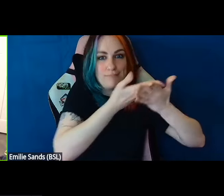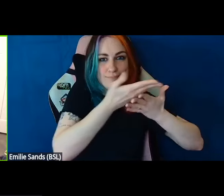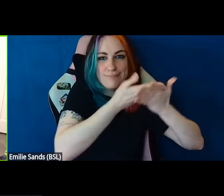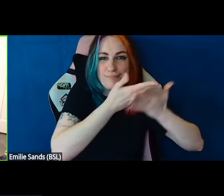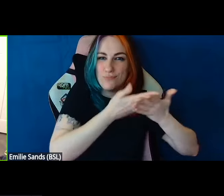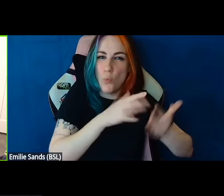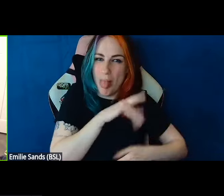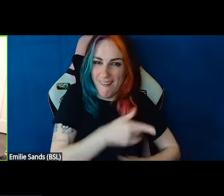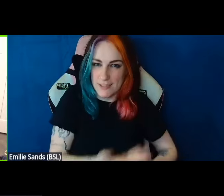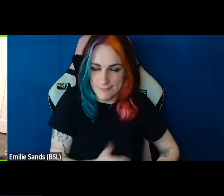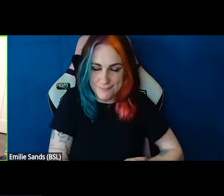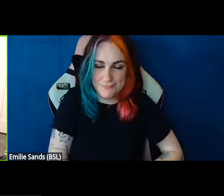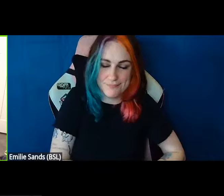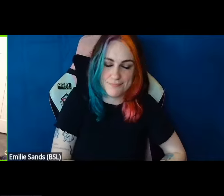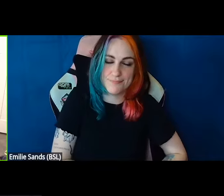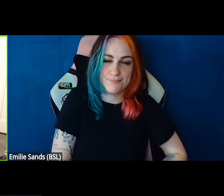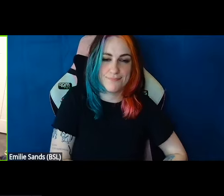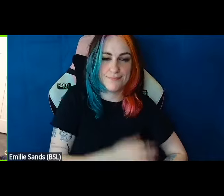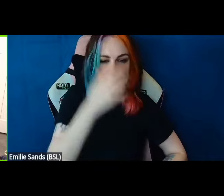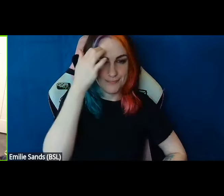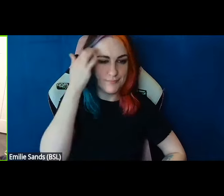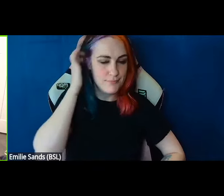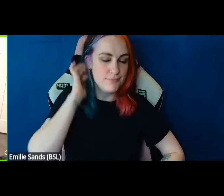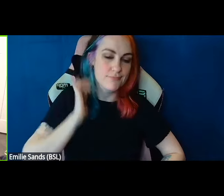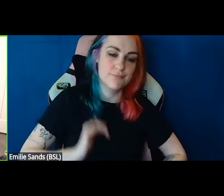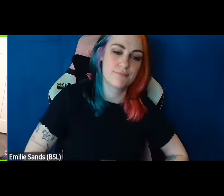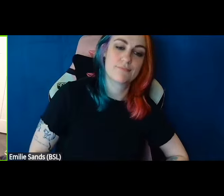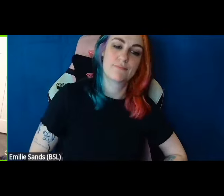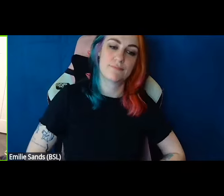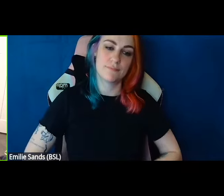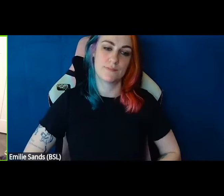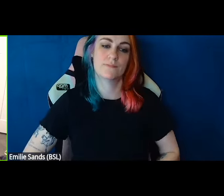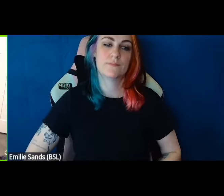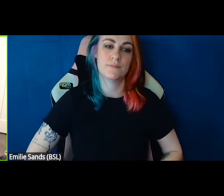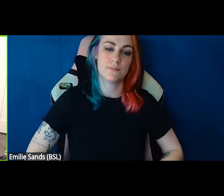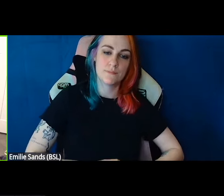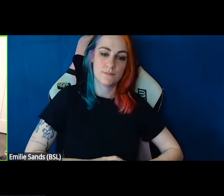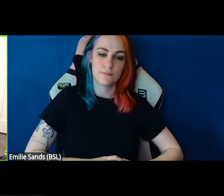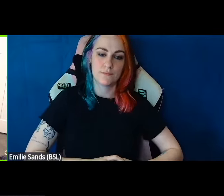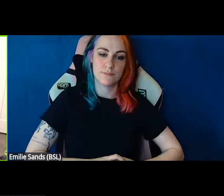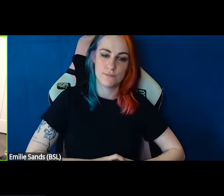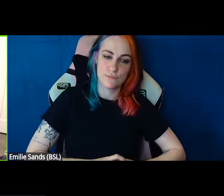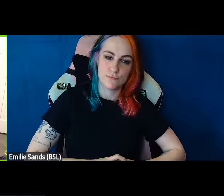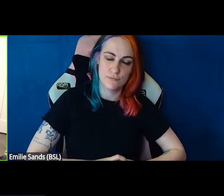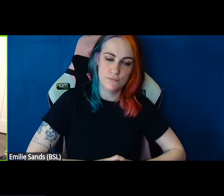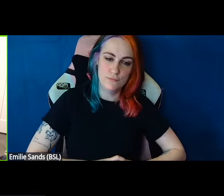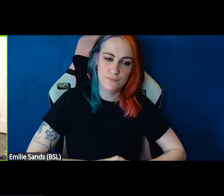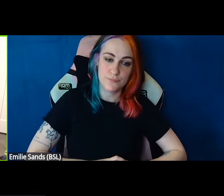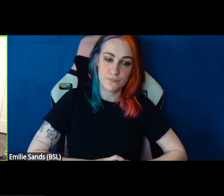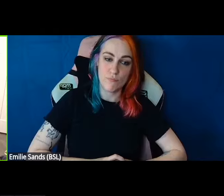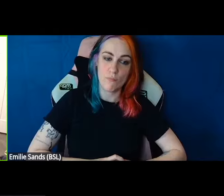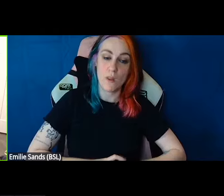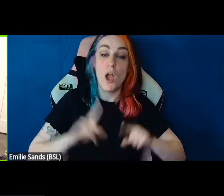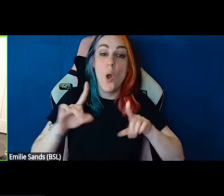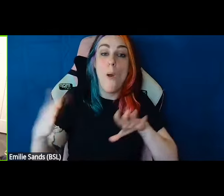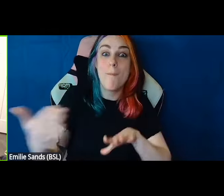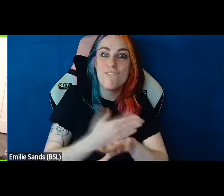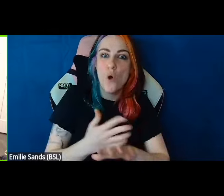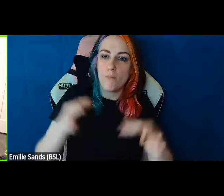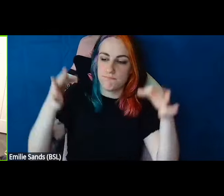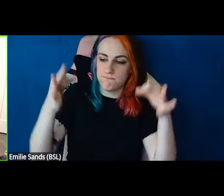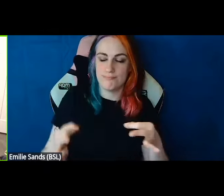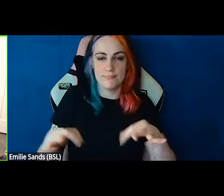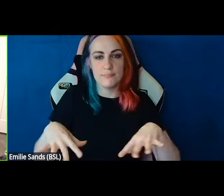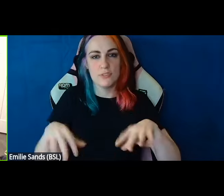be on topic. Now, with that, before we officially get